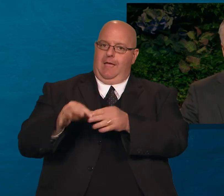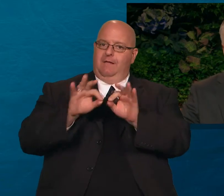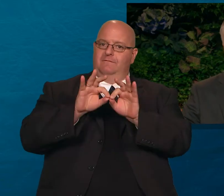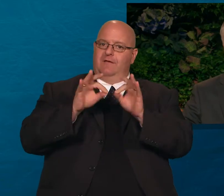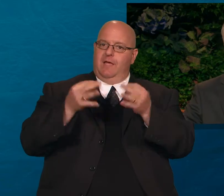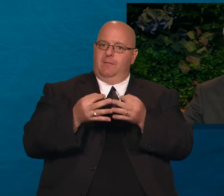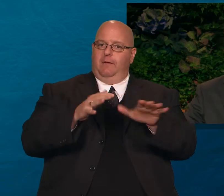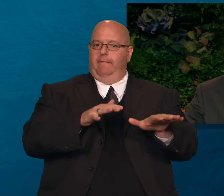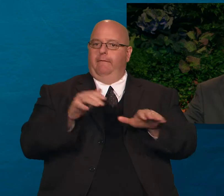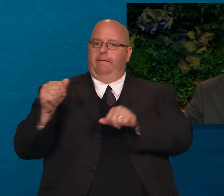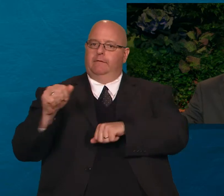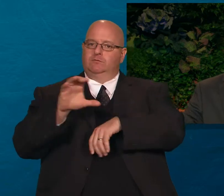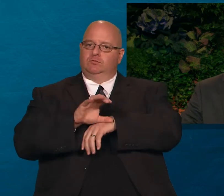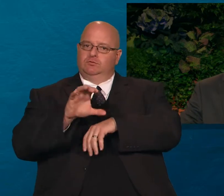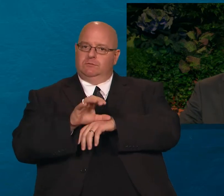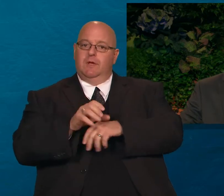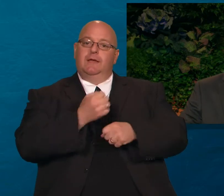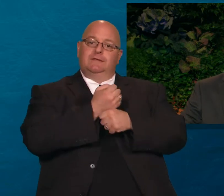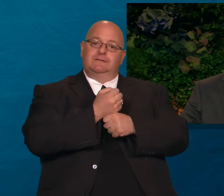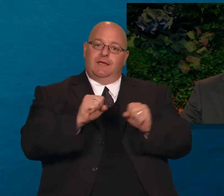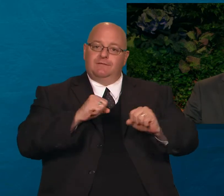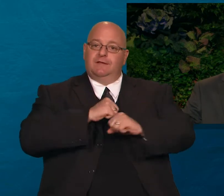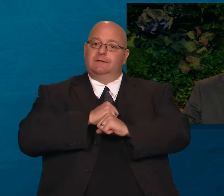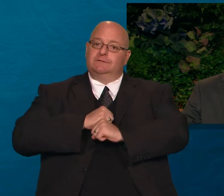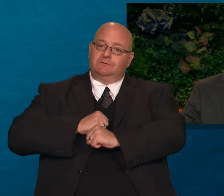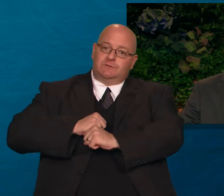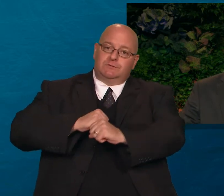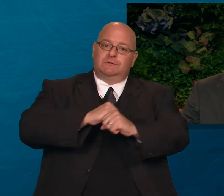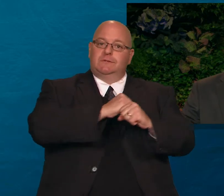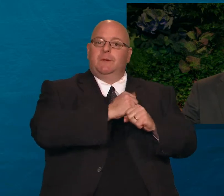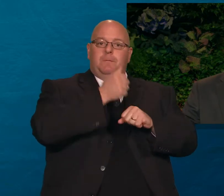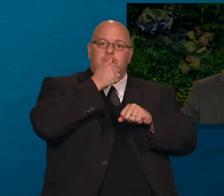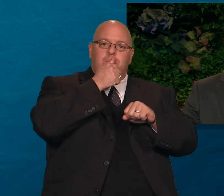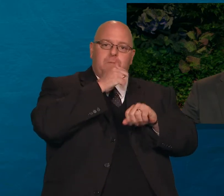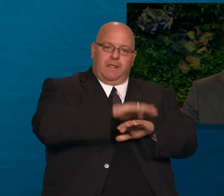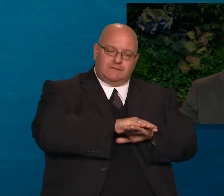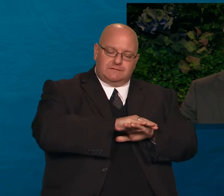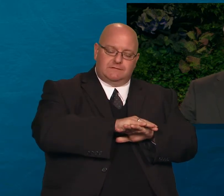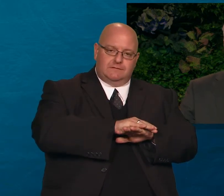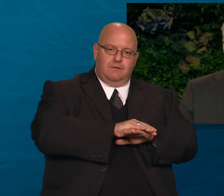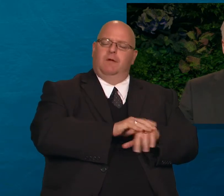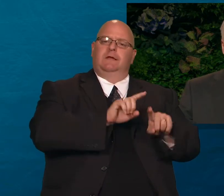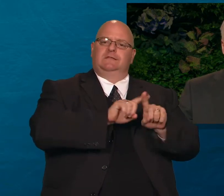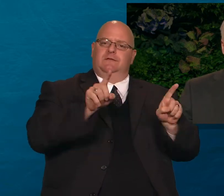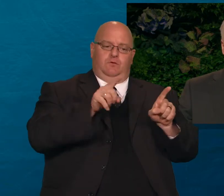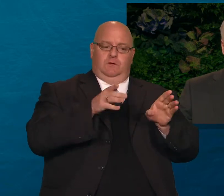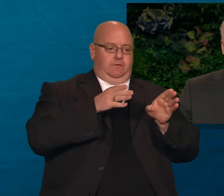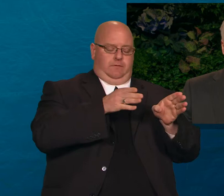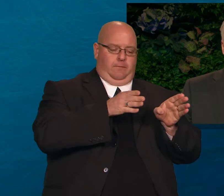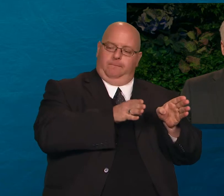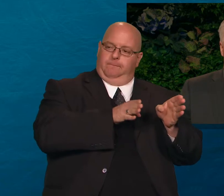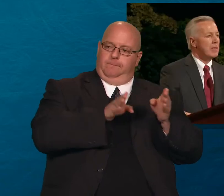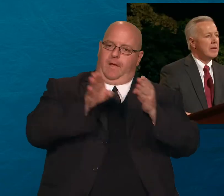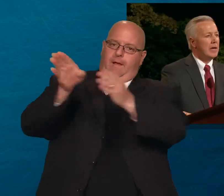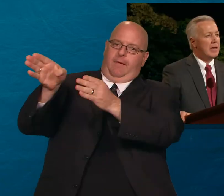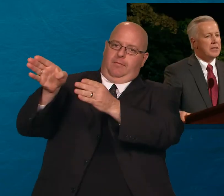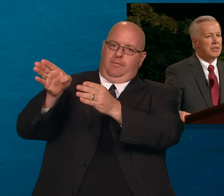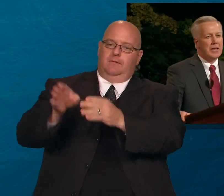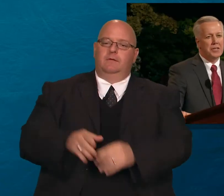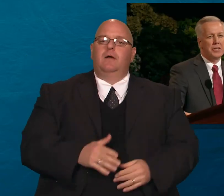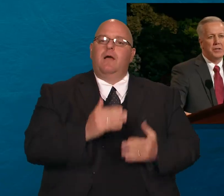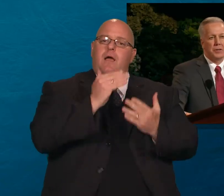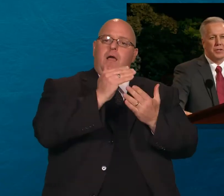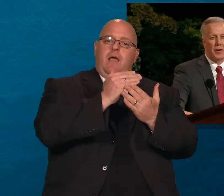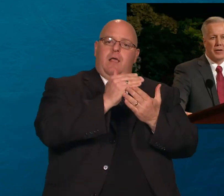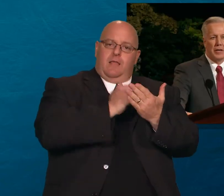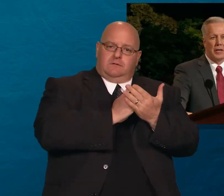family away from the church with its safety, security, and blessings, and onto a different path. As a